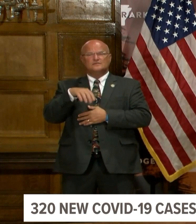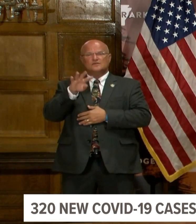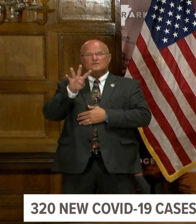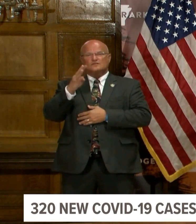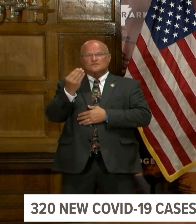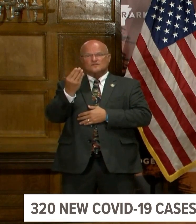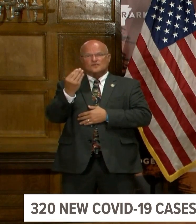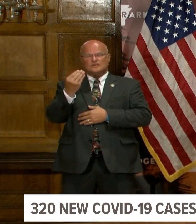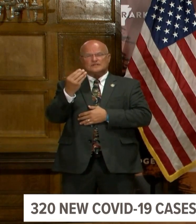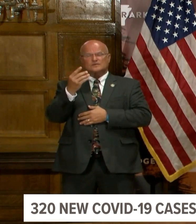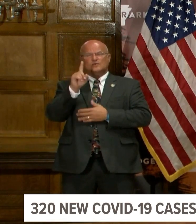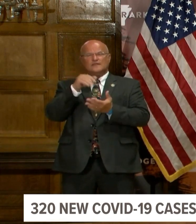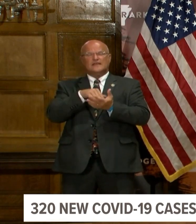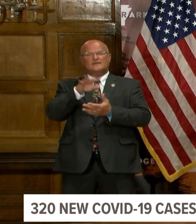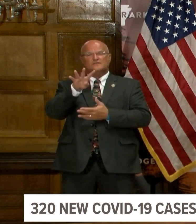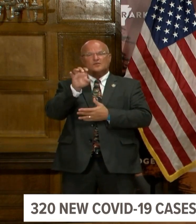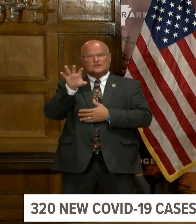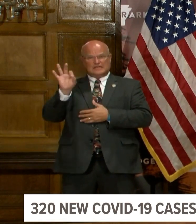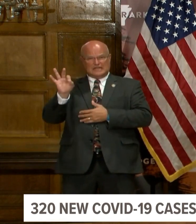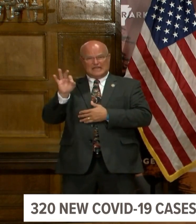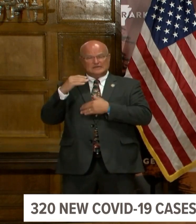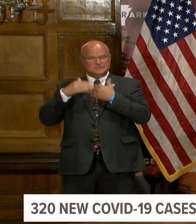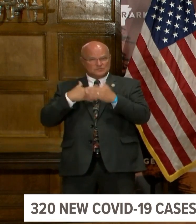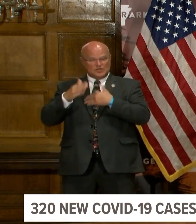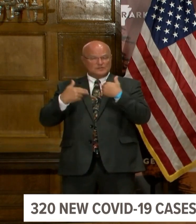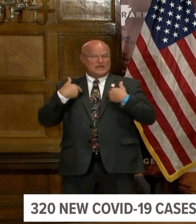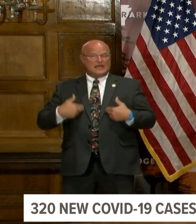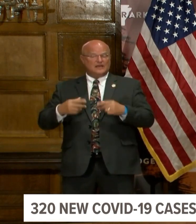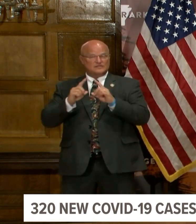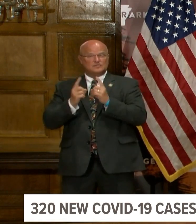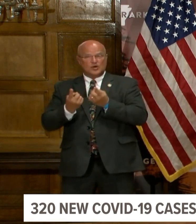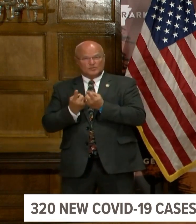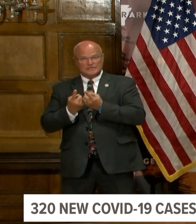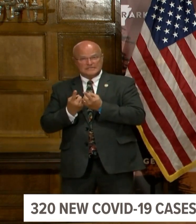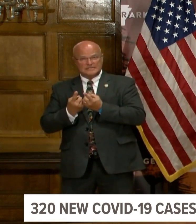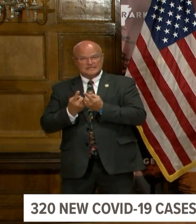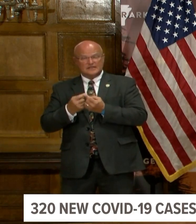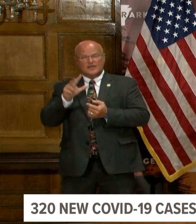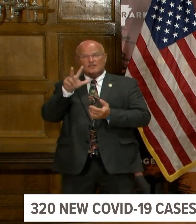1,409 specimens were processed by the health department,